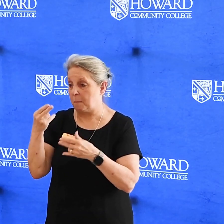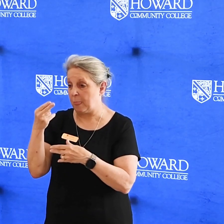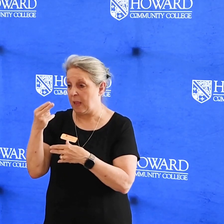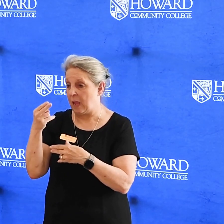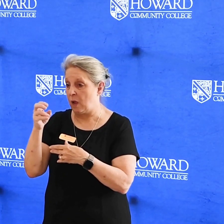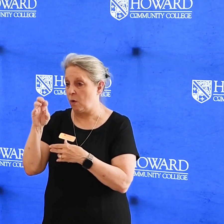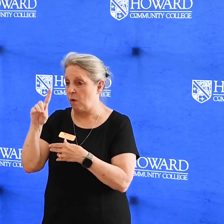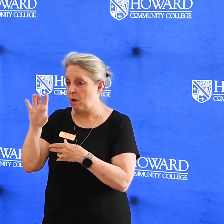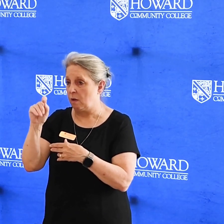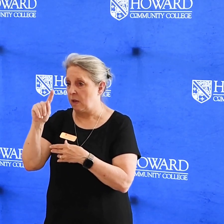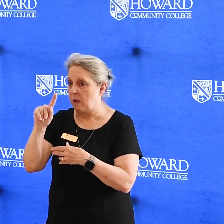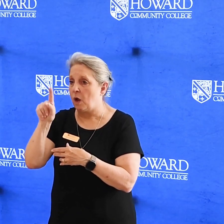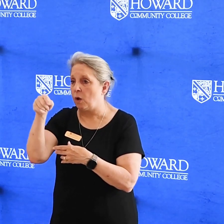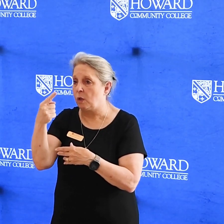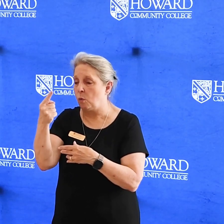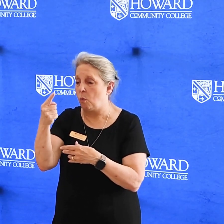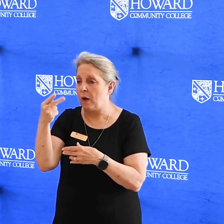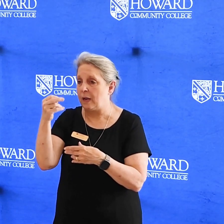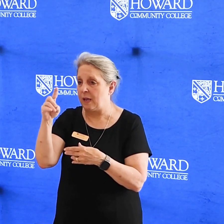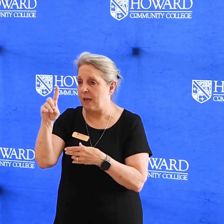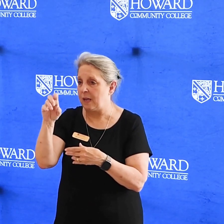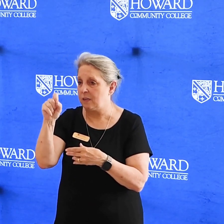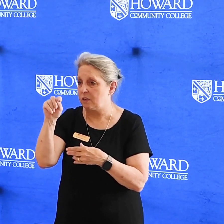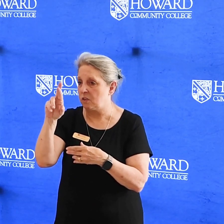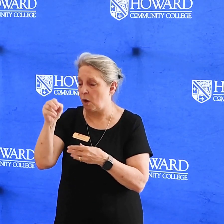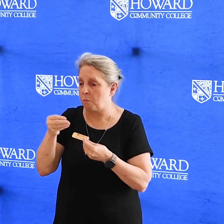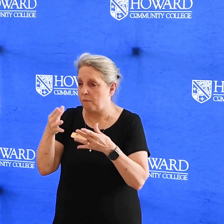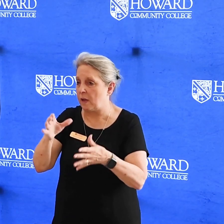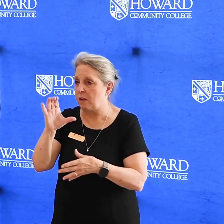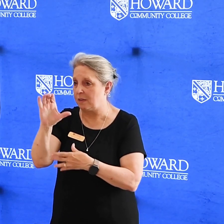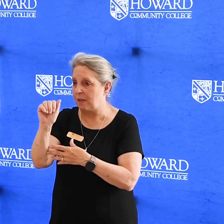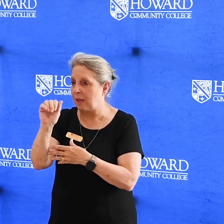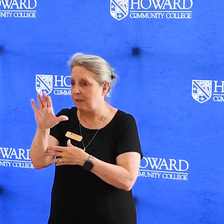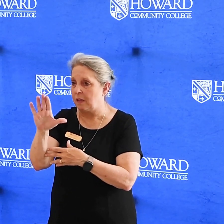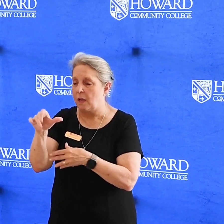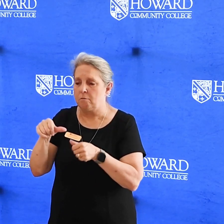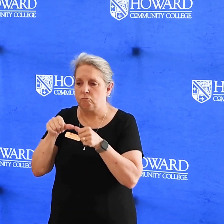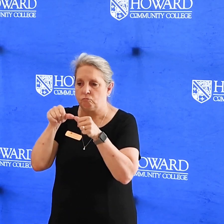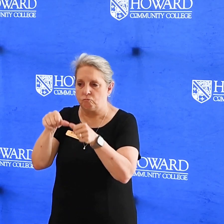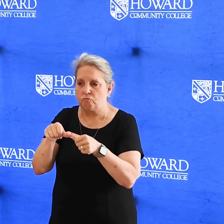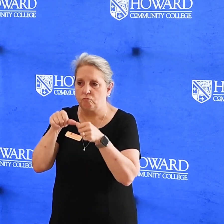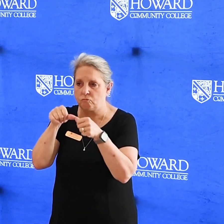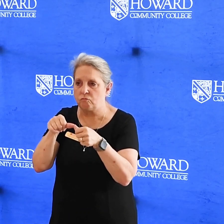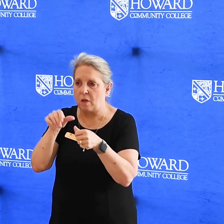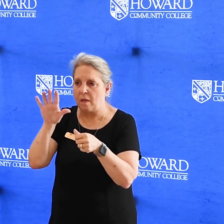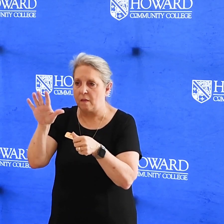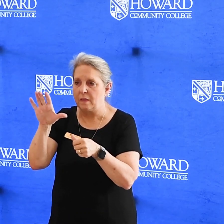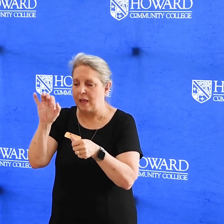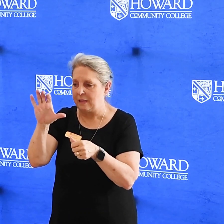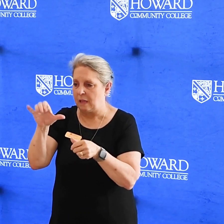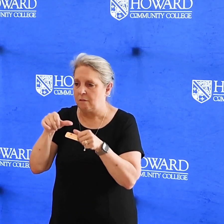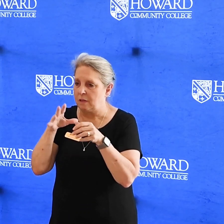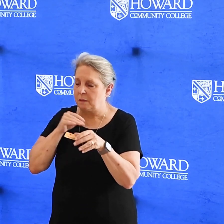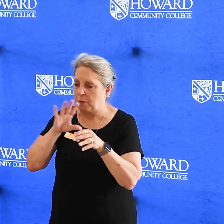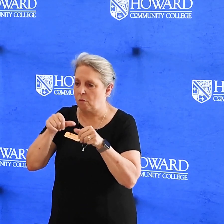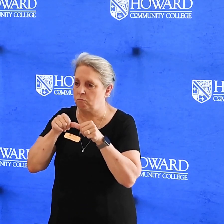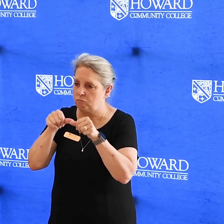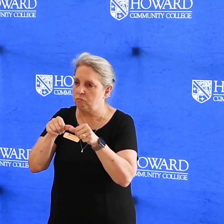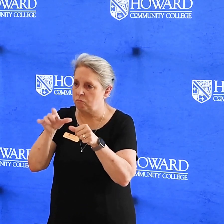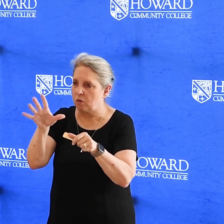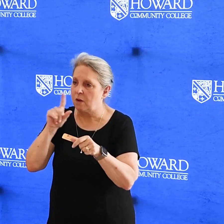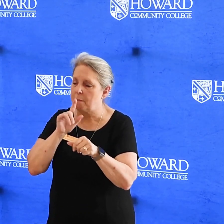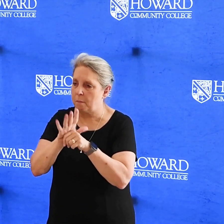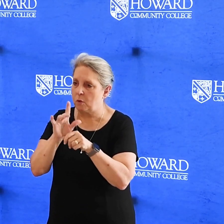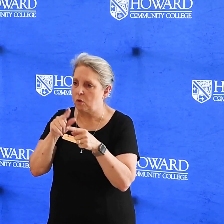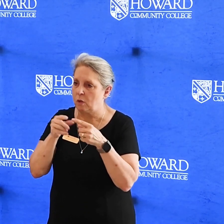County's sole Head Start provider, CAC has never backed down from their mission and their commitment to